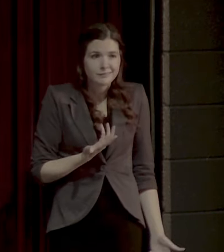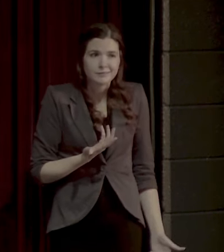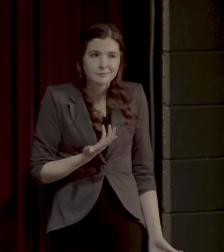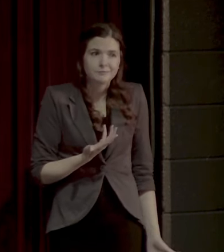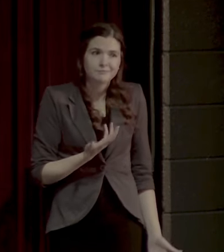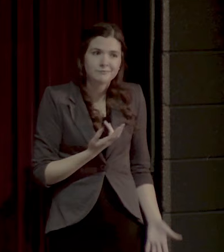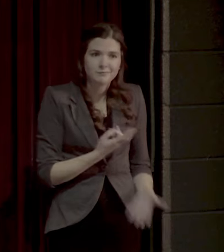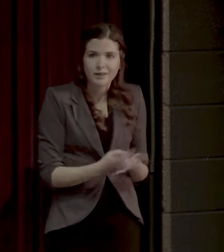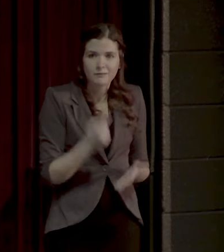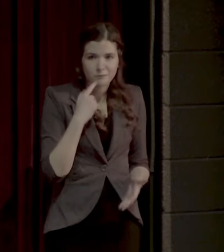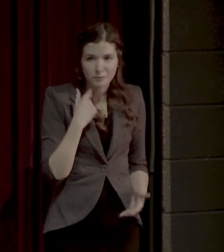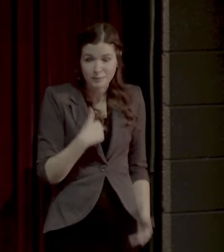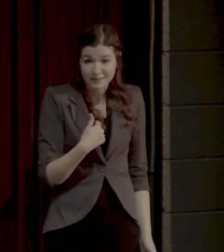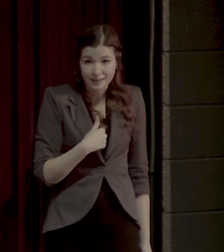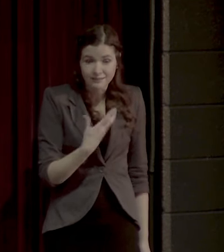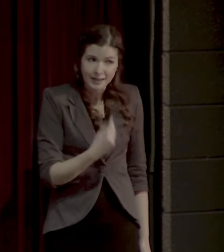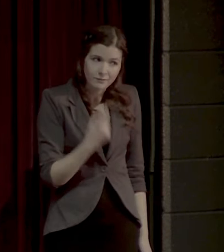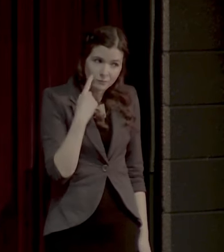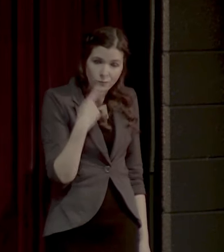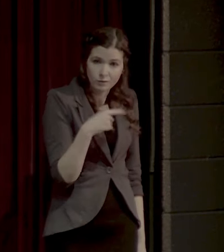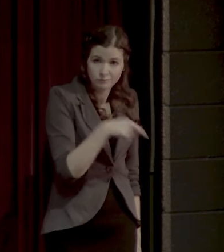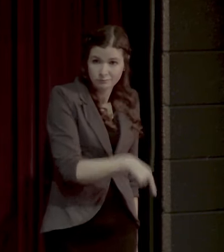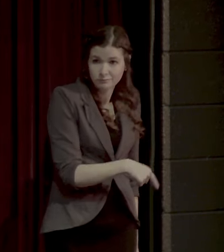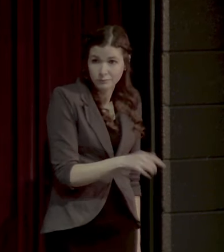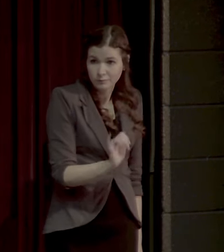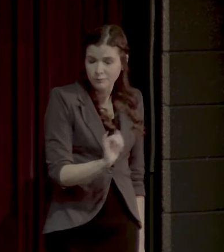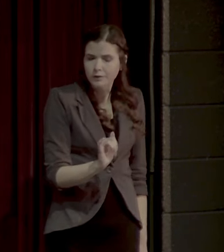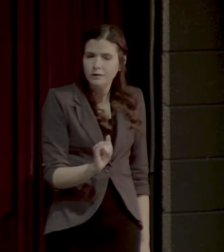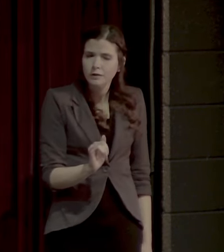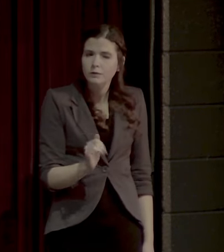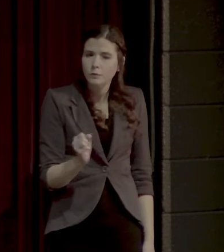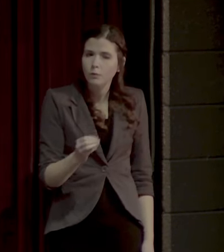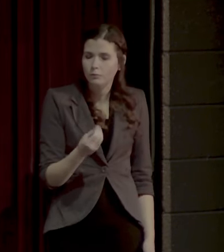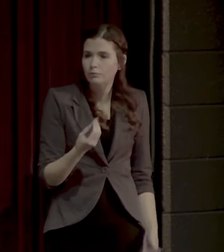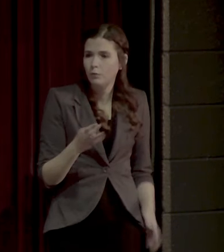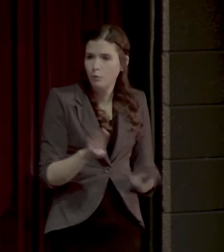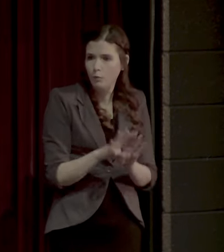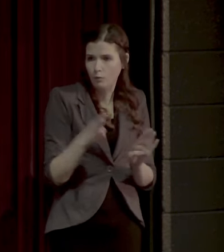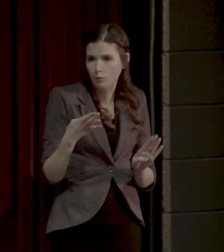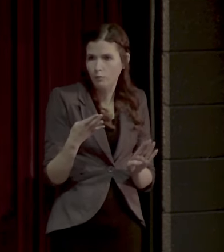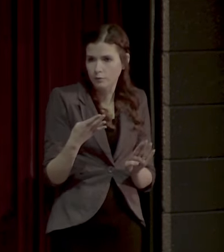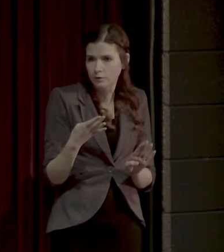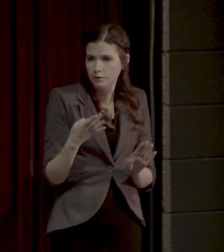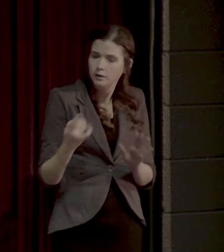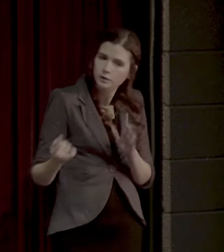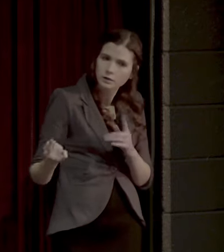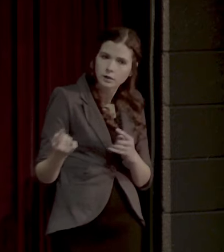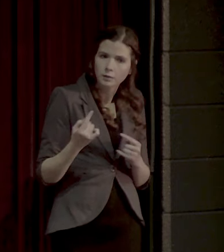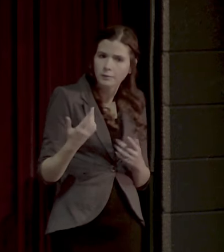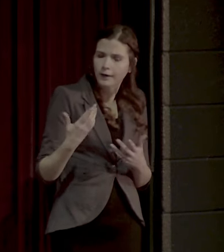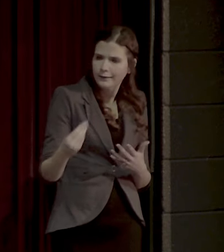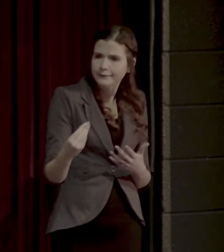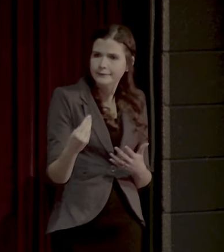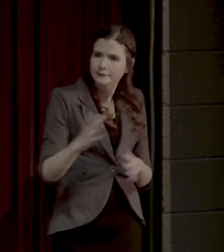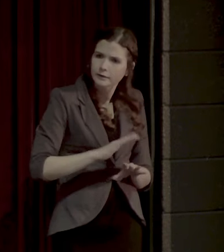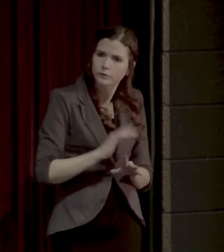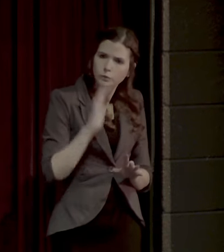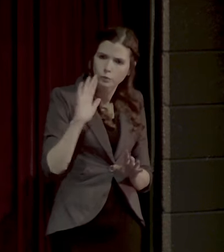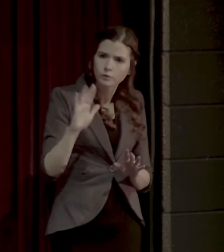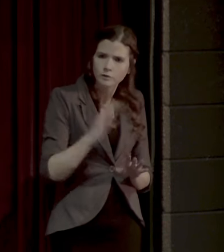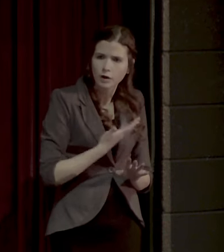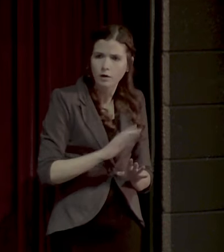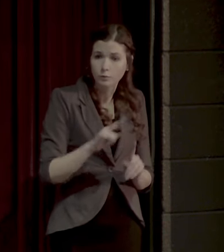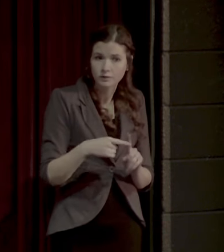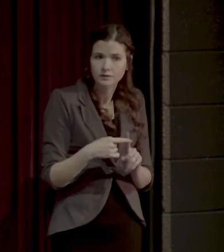music teacher down. And so, graduates, keep the door open. Show up and sing your song when it's